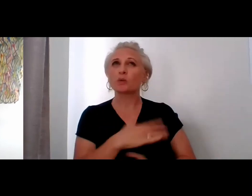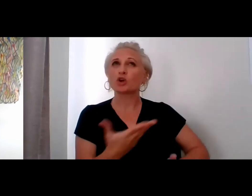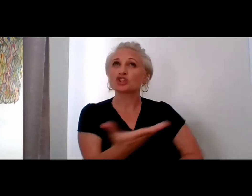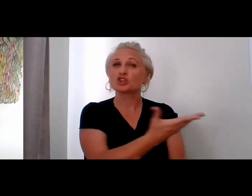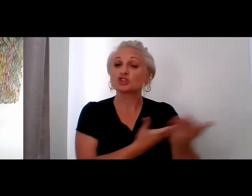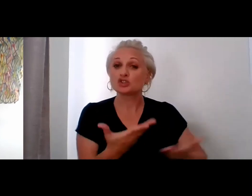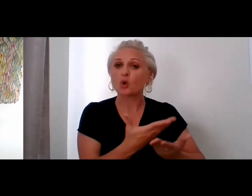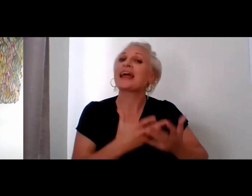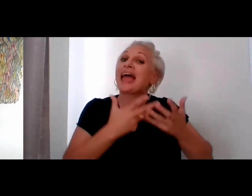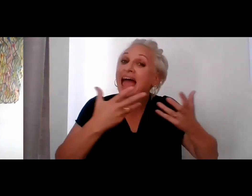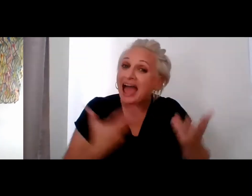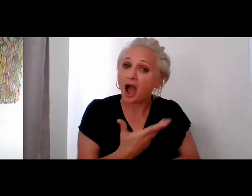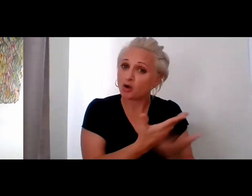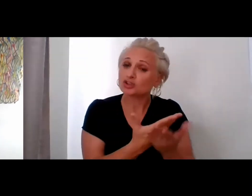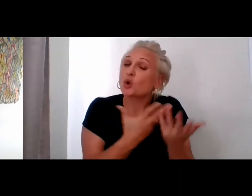to consult.